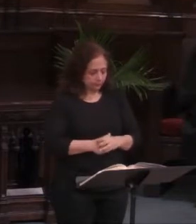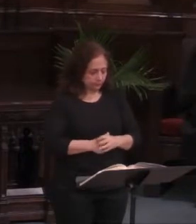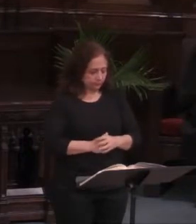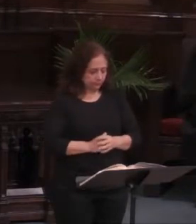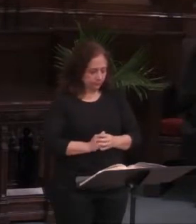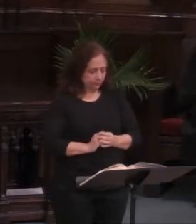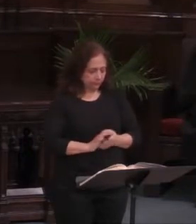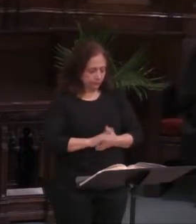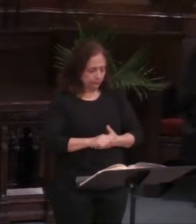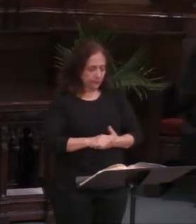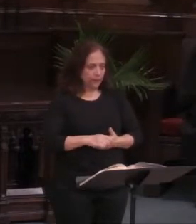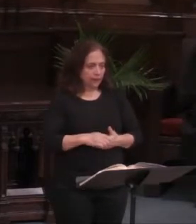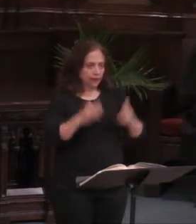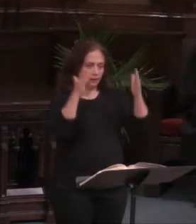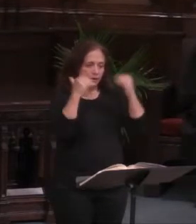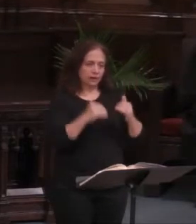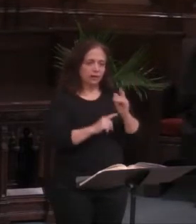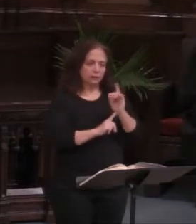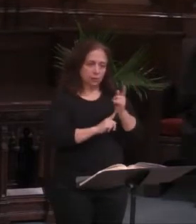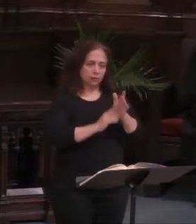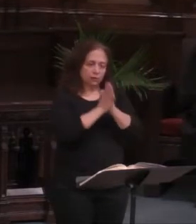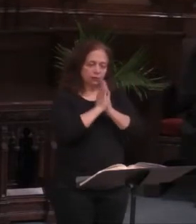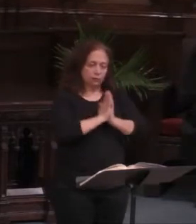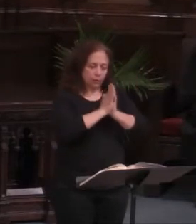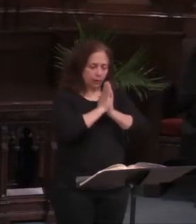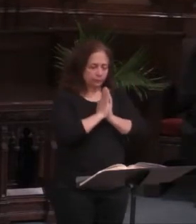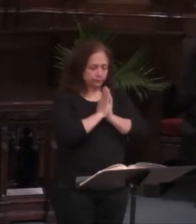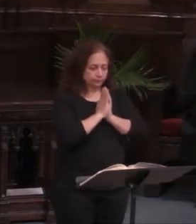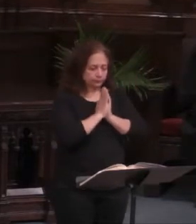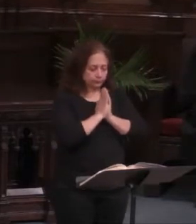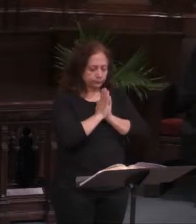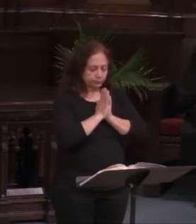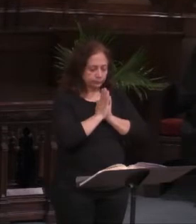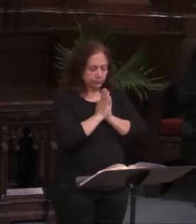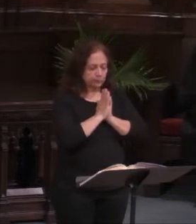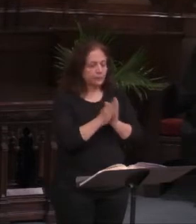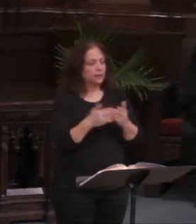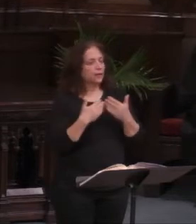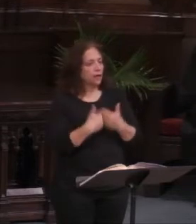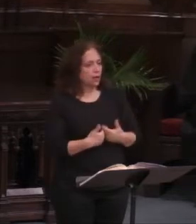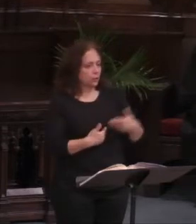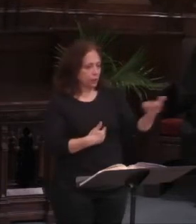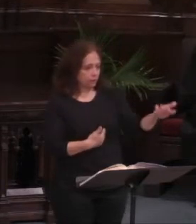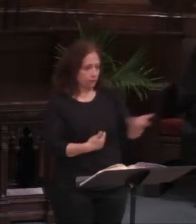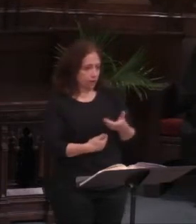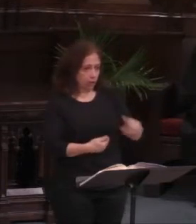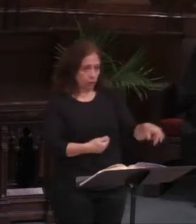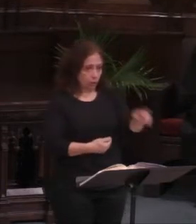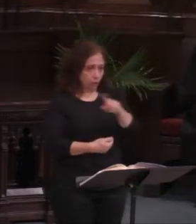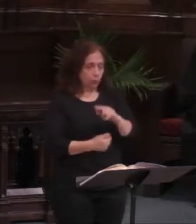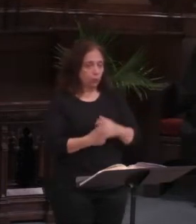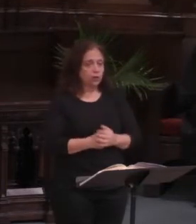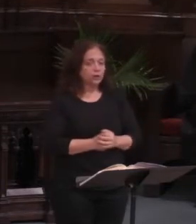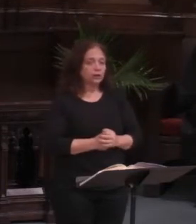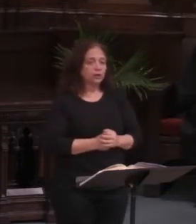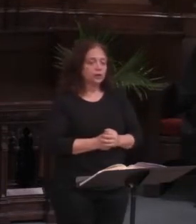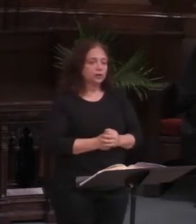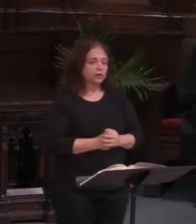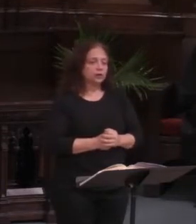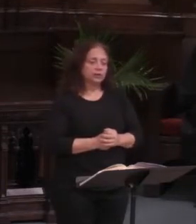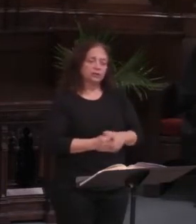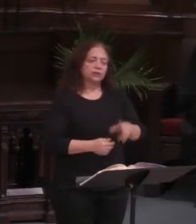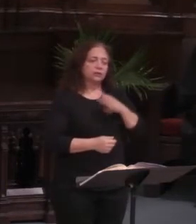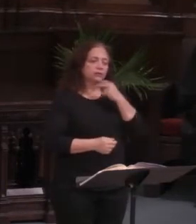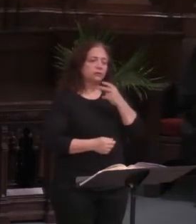In these next moments of prayer, I would invite you to give voice